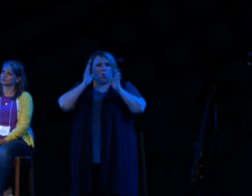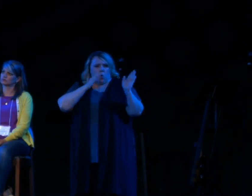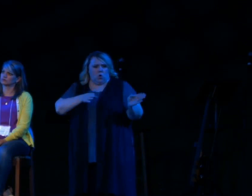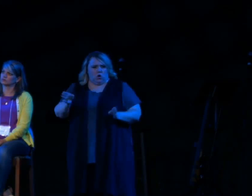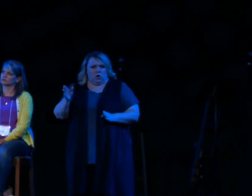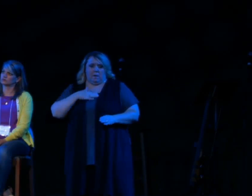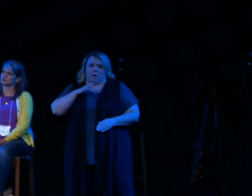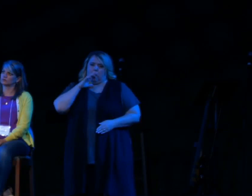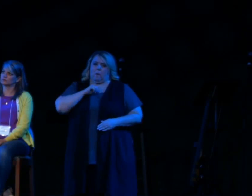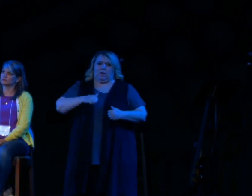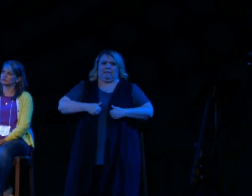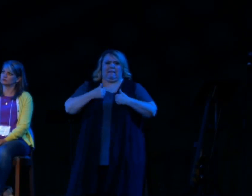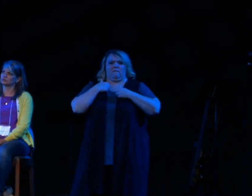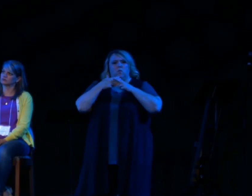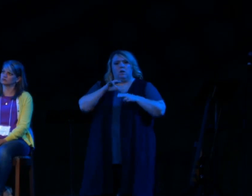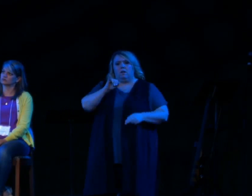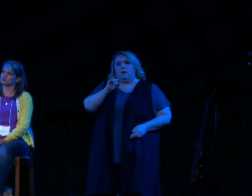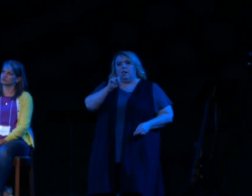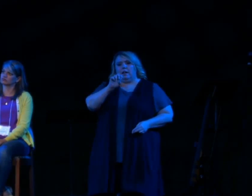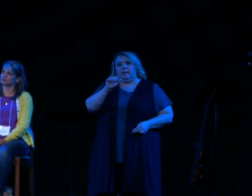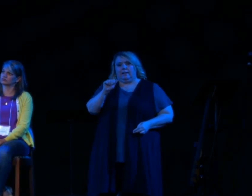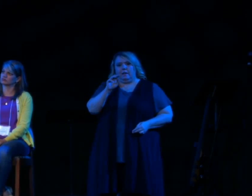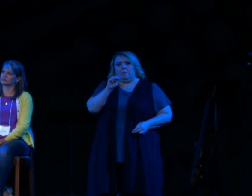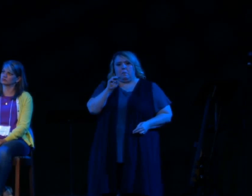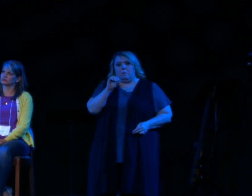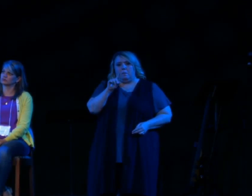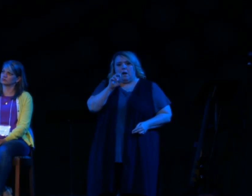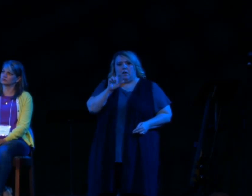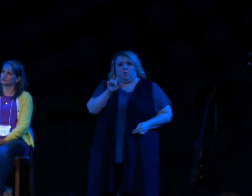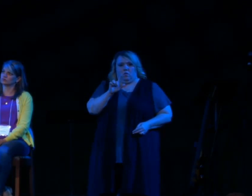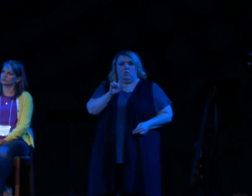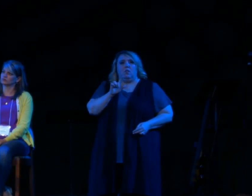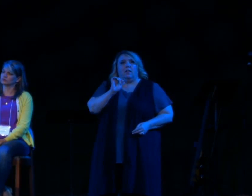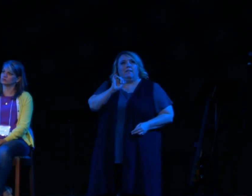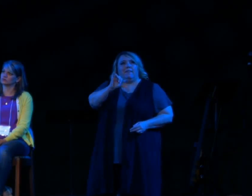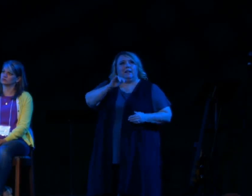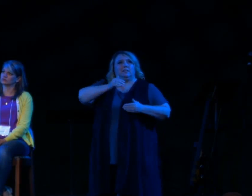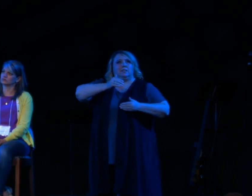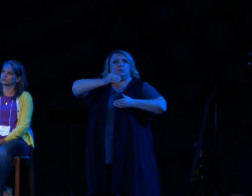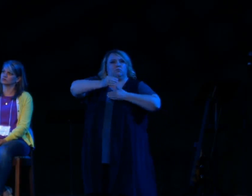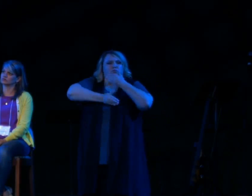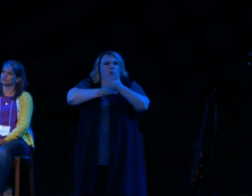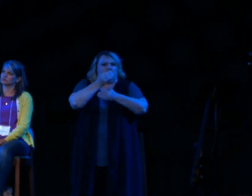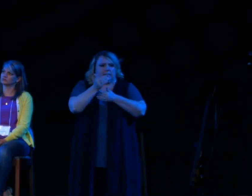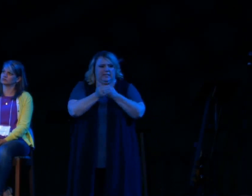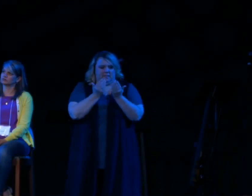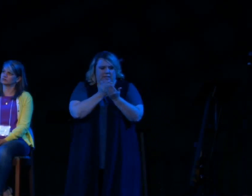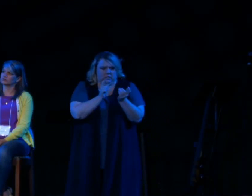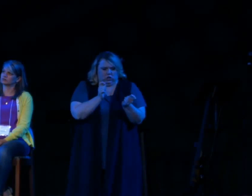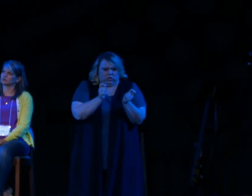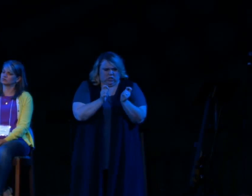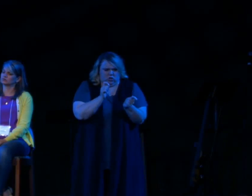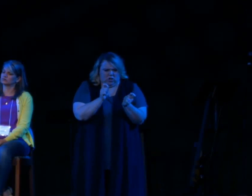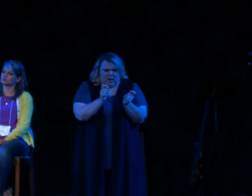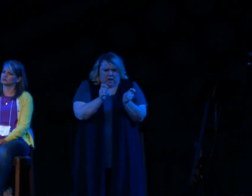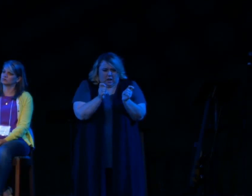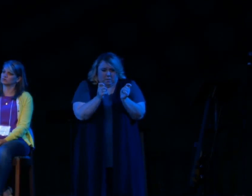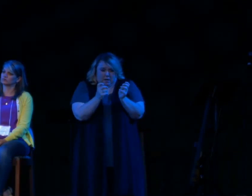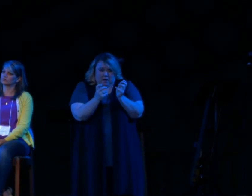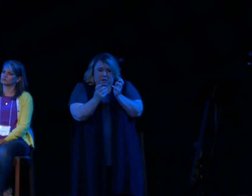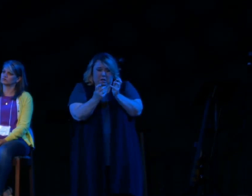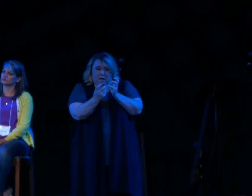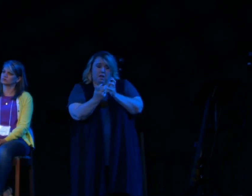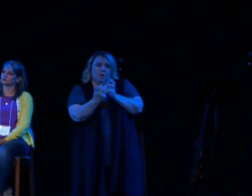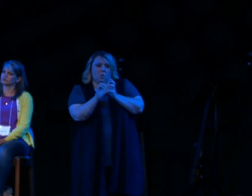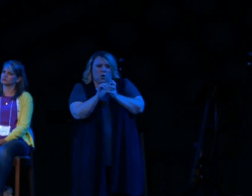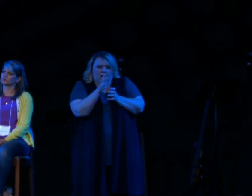old life, we used to call it the idea model. And the idea model was the process of things changing or adapting or moving. And I think we're